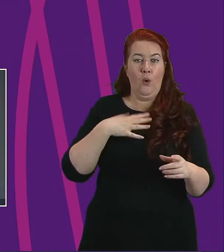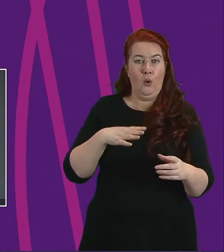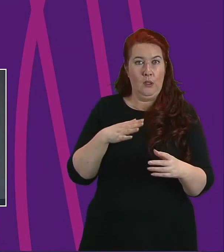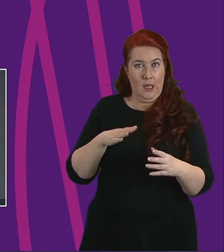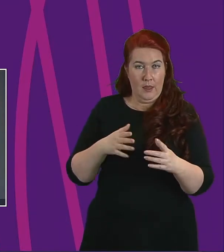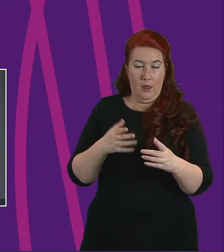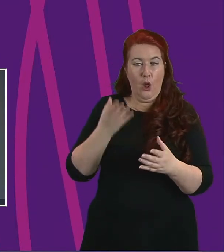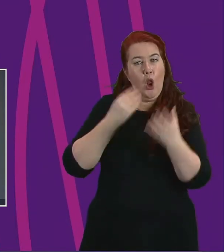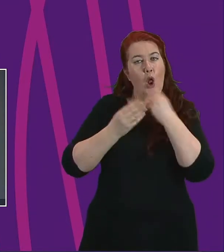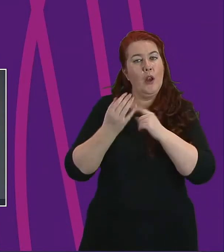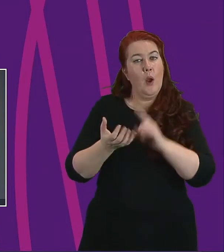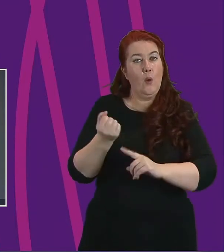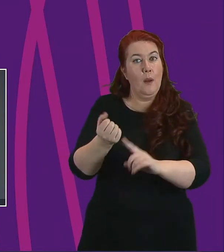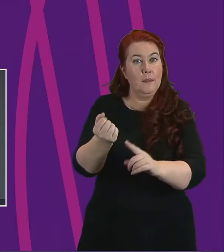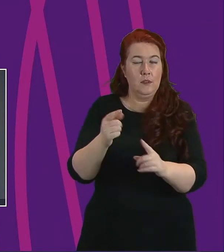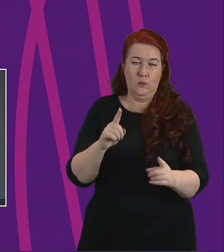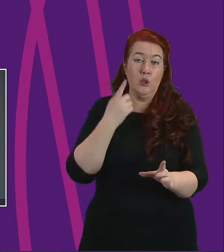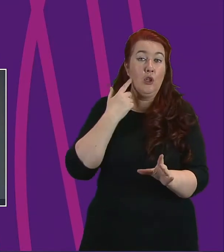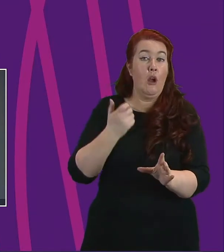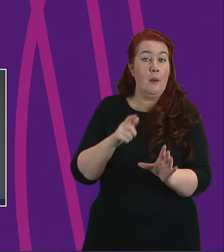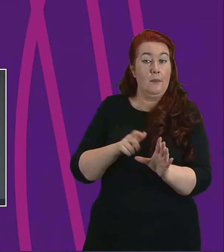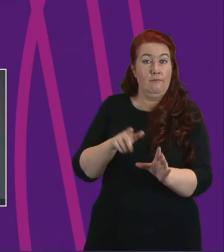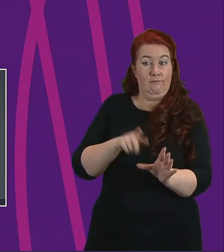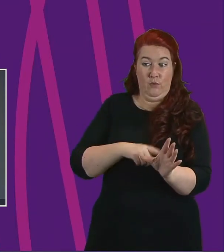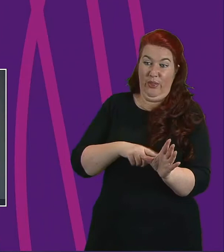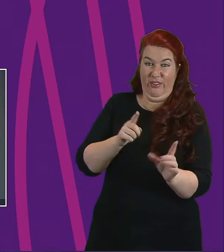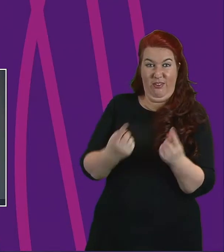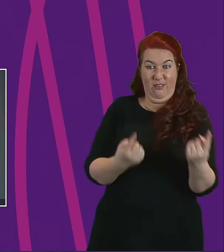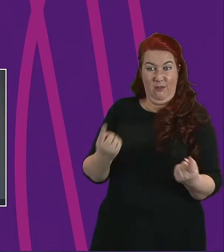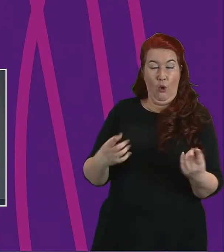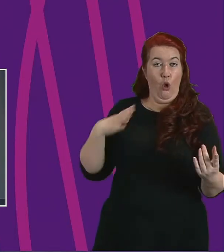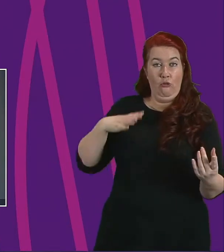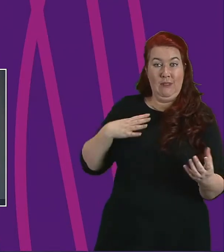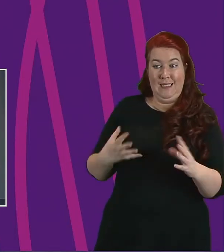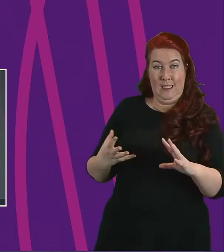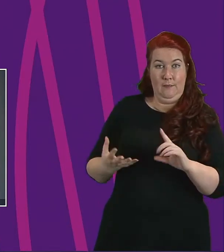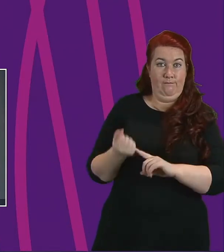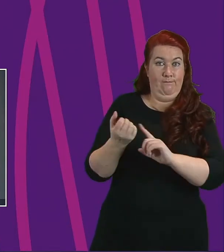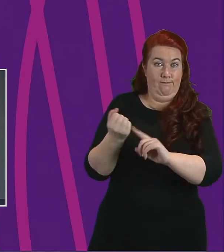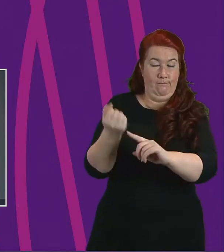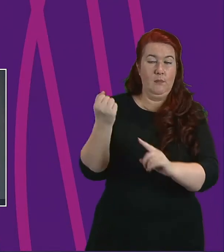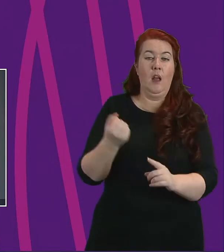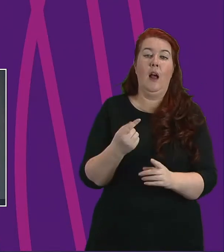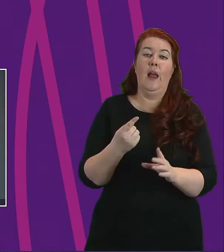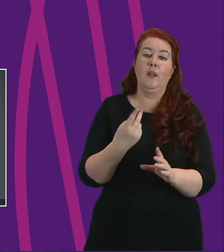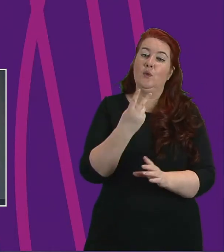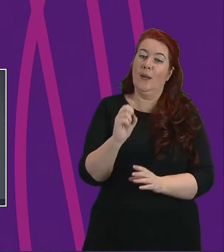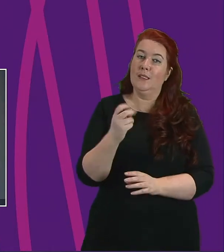learning outcomes met by young people in the senior phase in school year 2020-21.